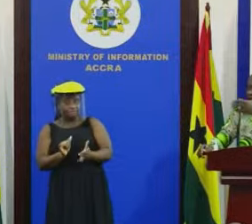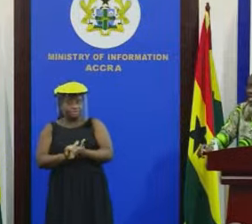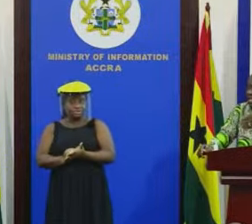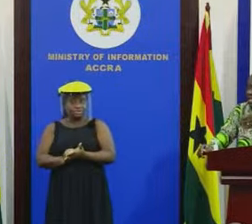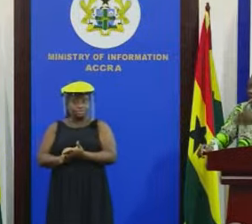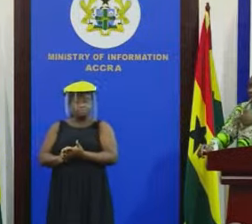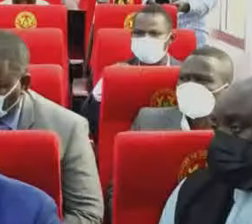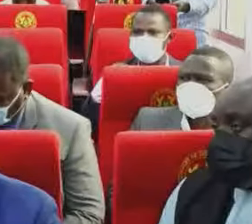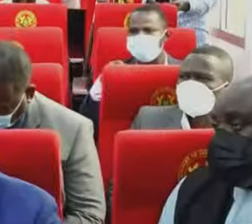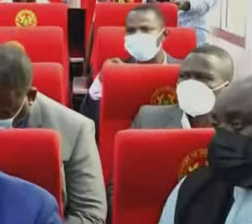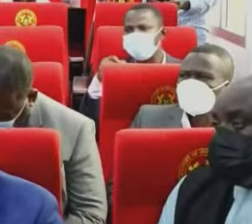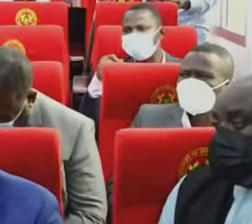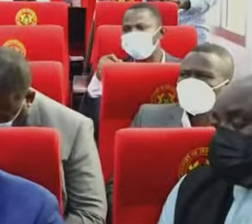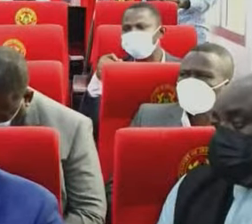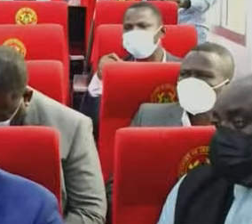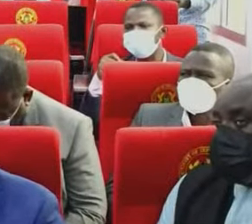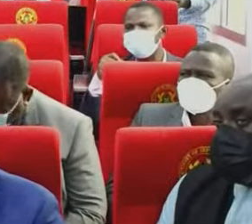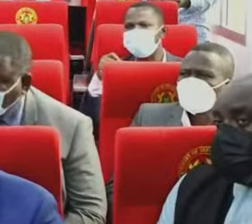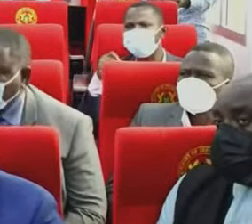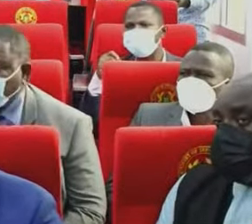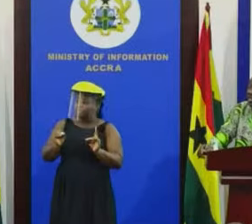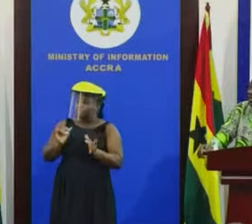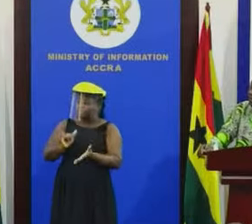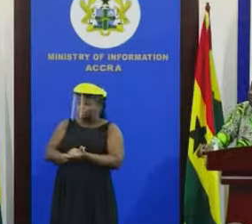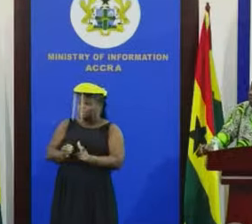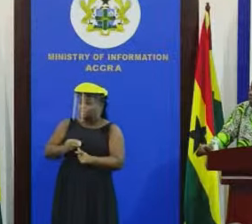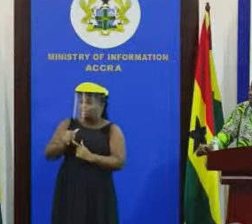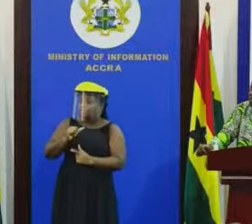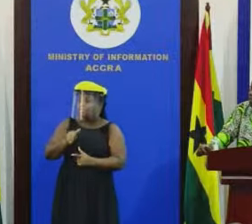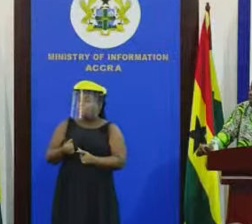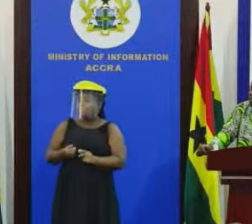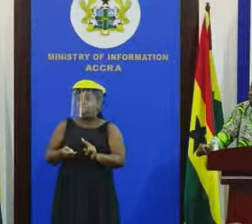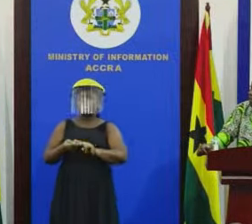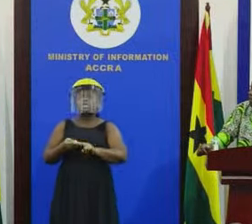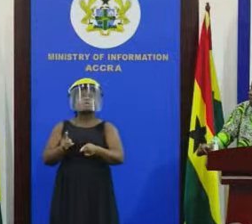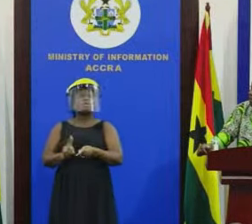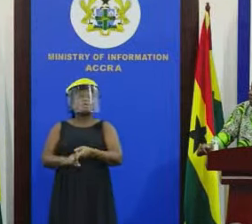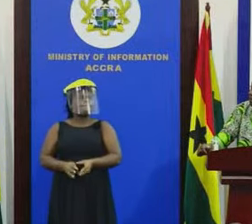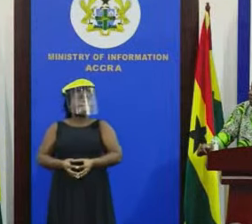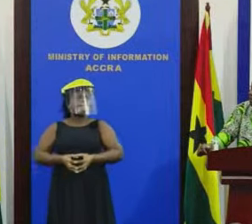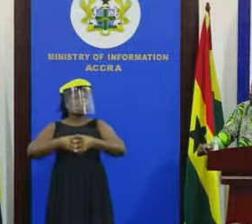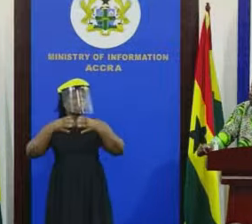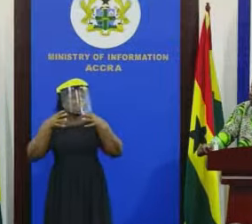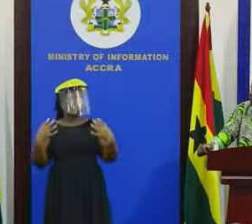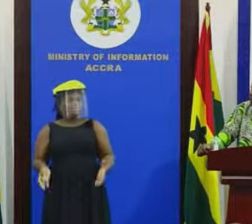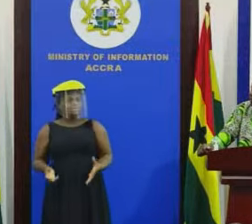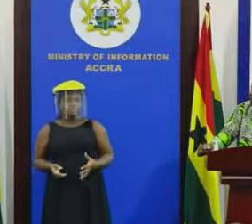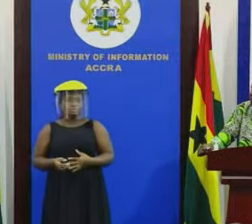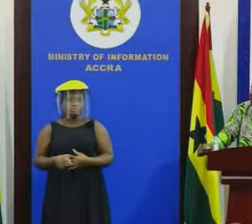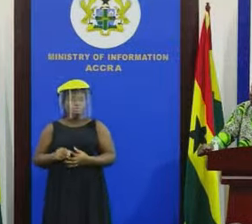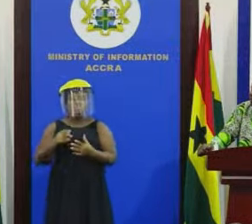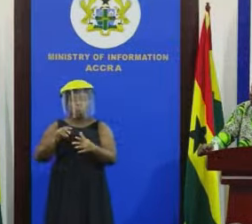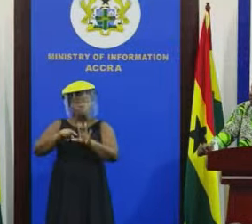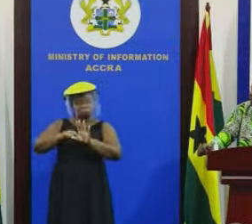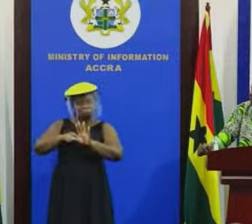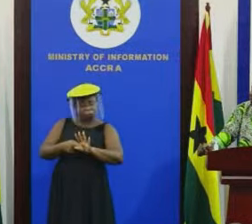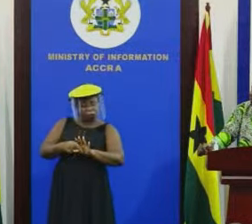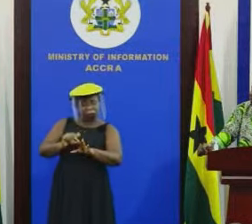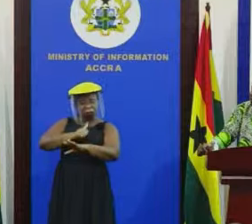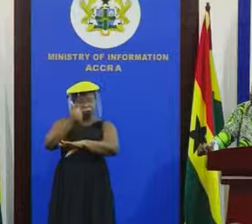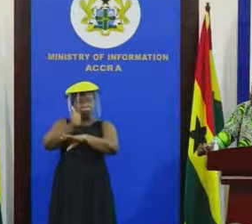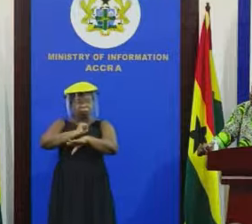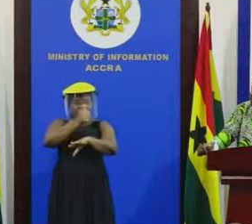the feedback. If they are doing it, then we have to find ways of surveilling. The numbers are a lot. We are in the we have started